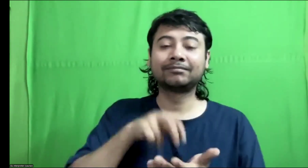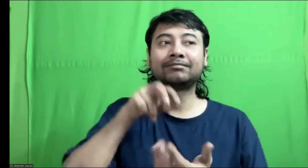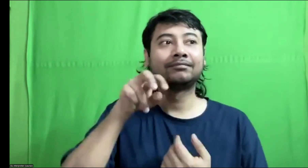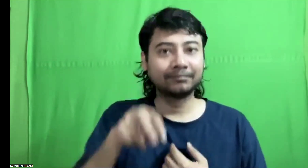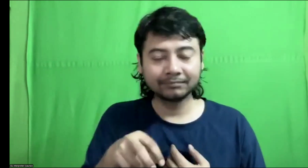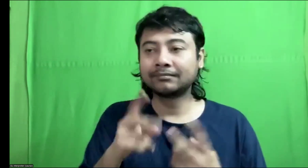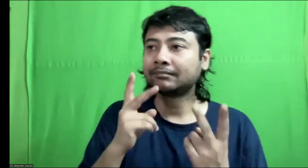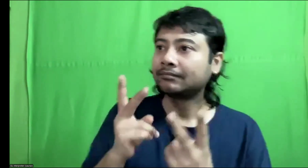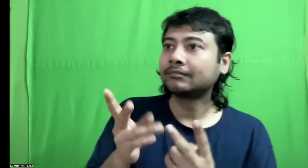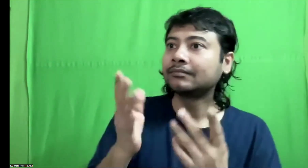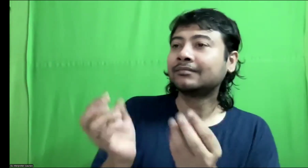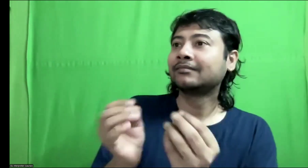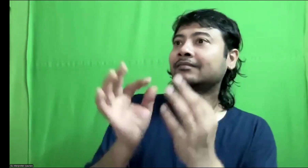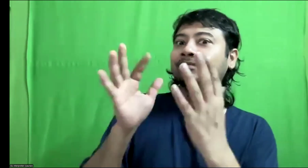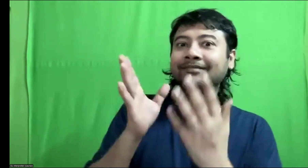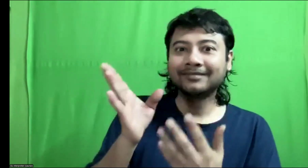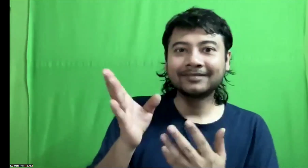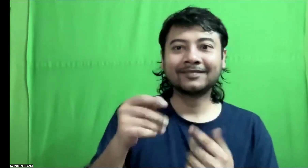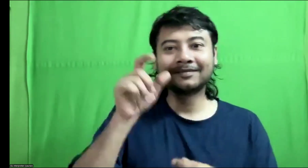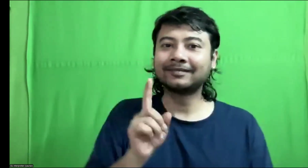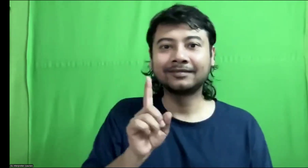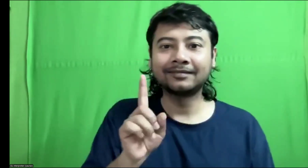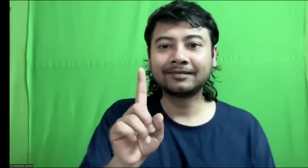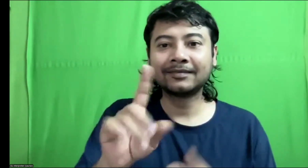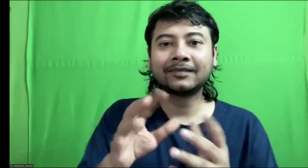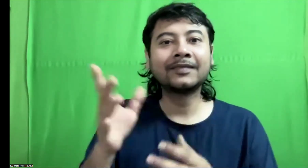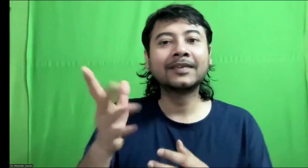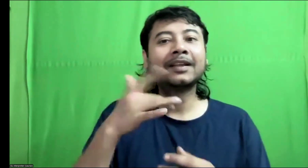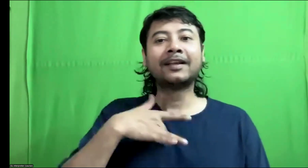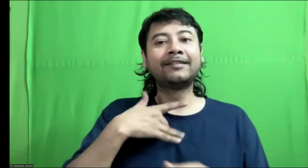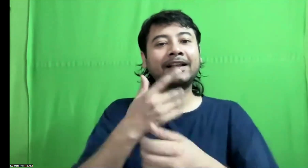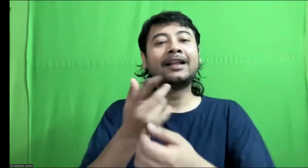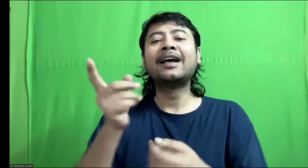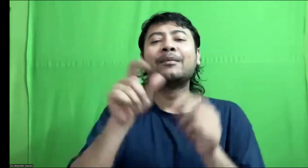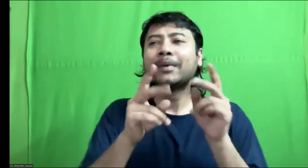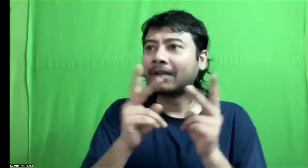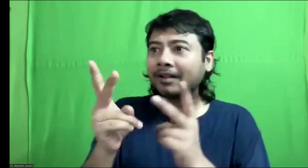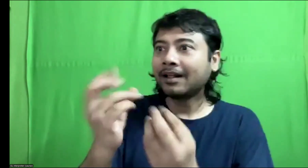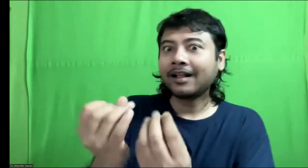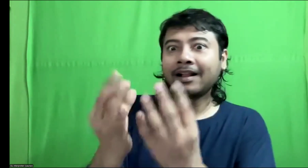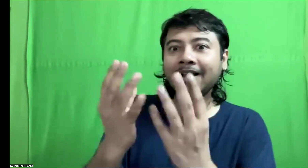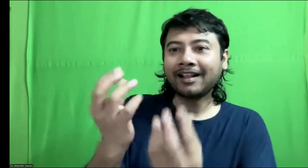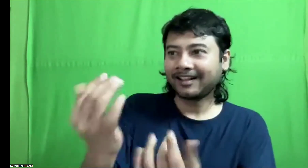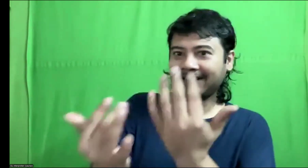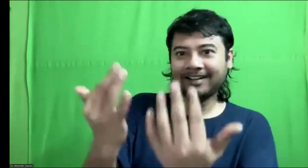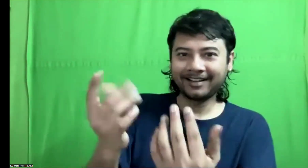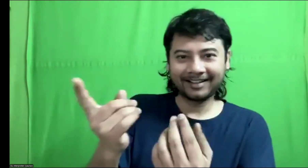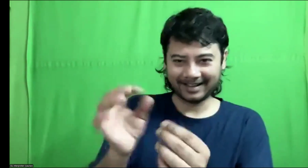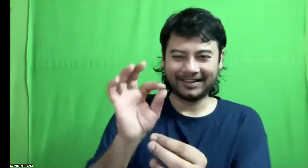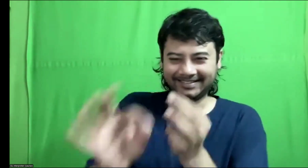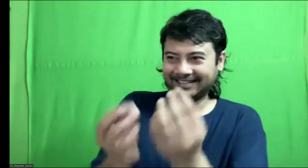Like Diwali is about to come. So they feel it's actually Diwali happening because Prabhupada,